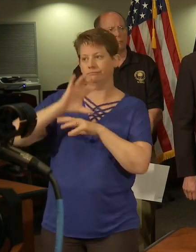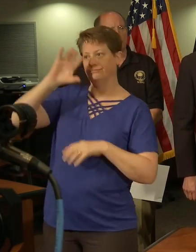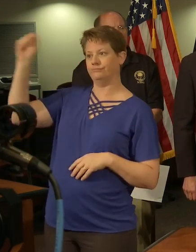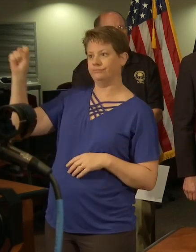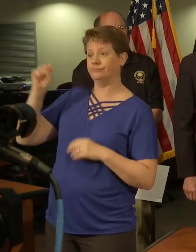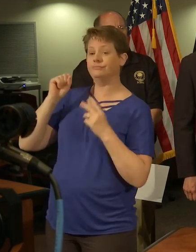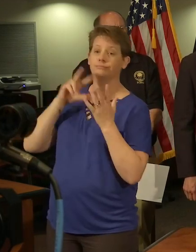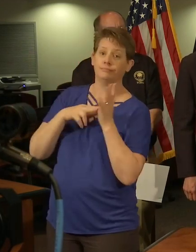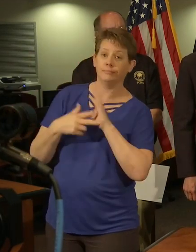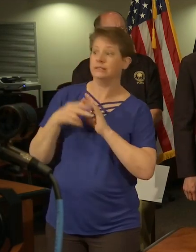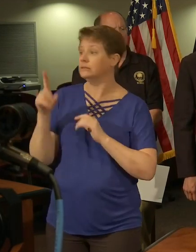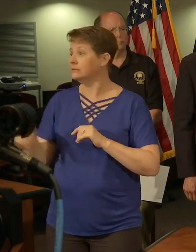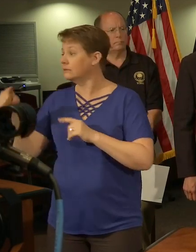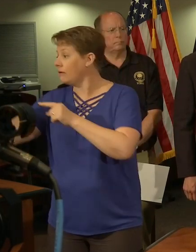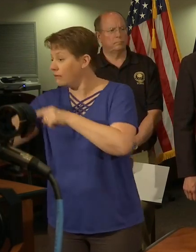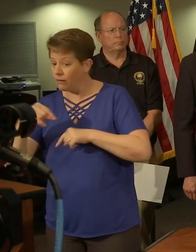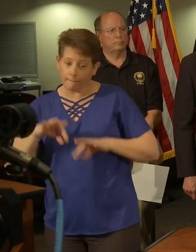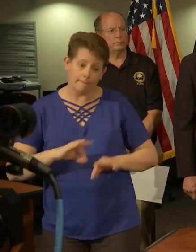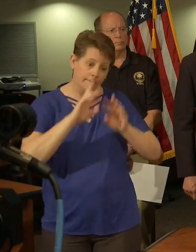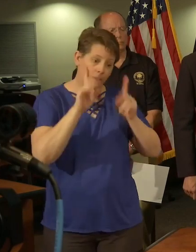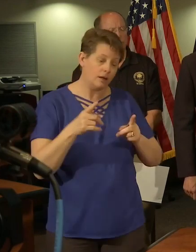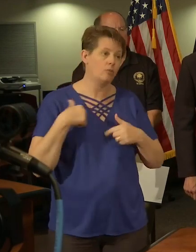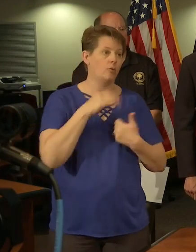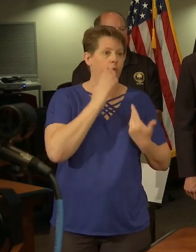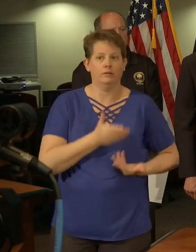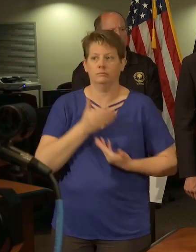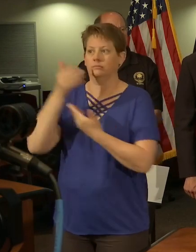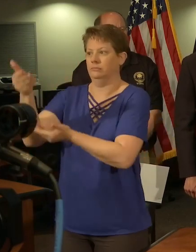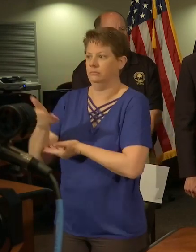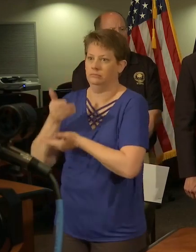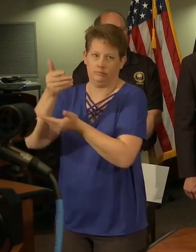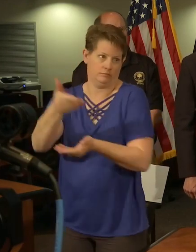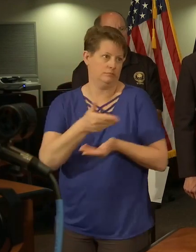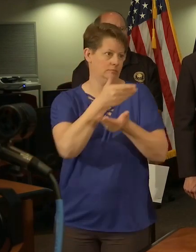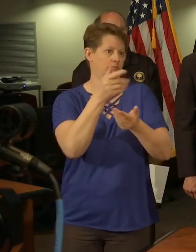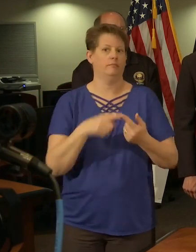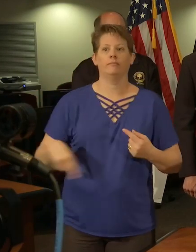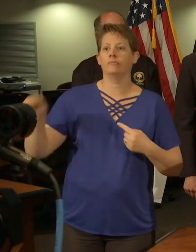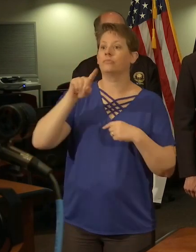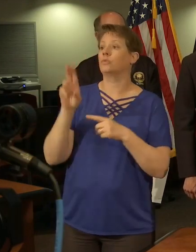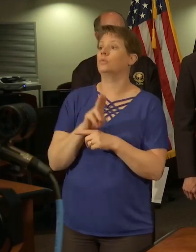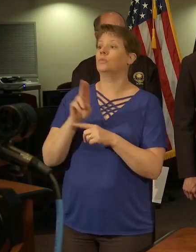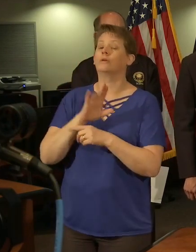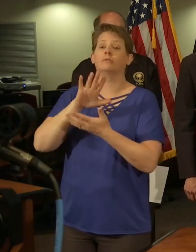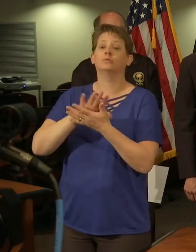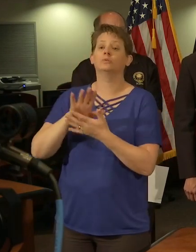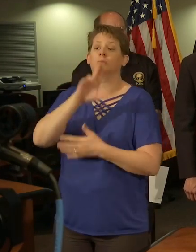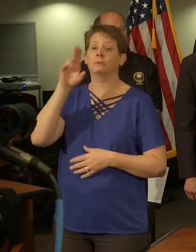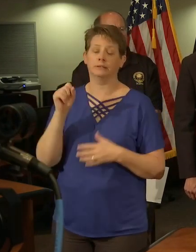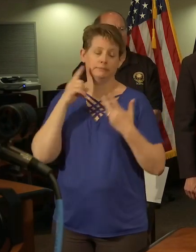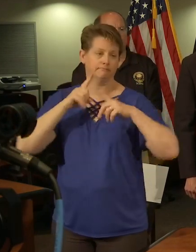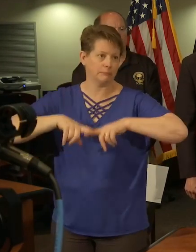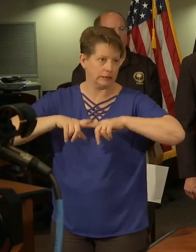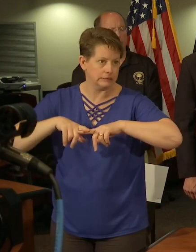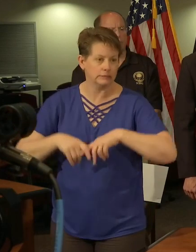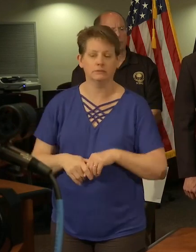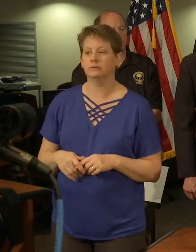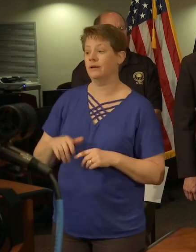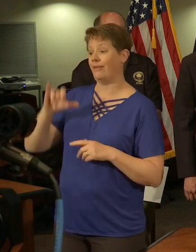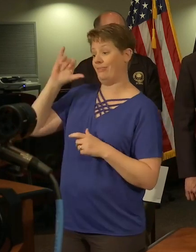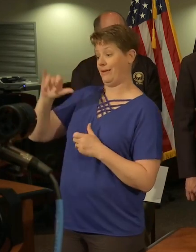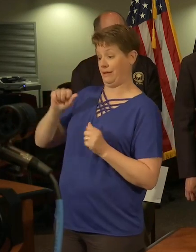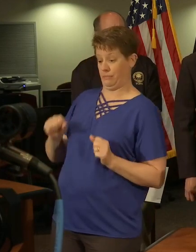have you come by and pick up the meals, or we'll be delivering those to you on our school buses. These waivers will